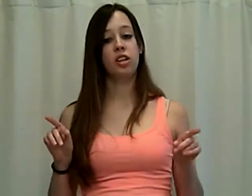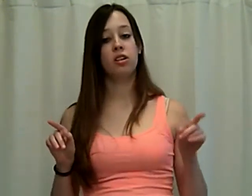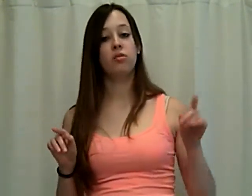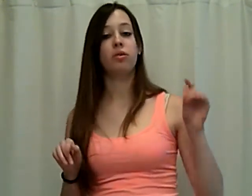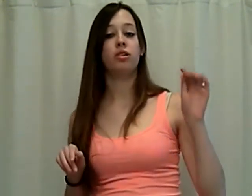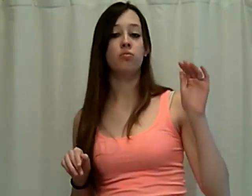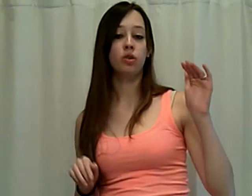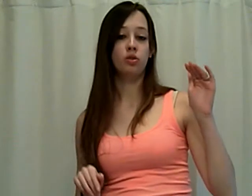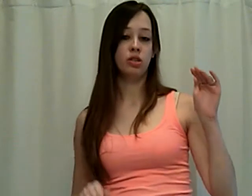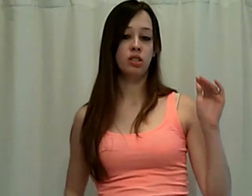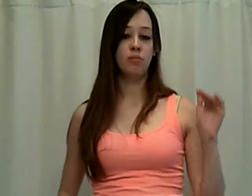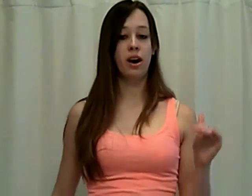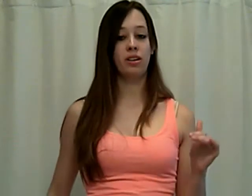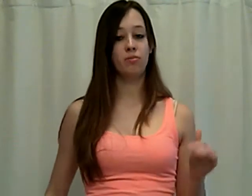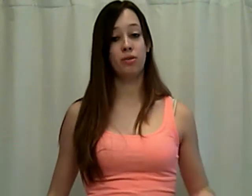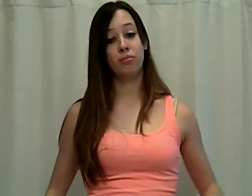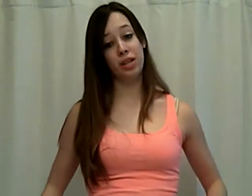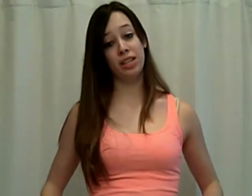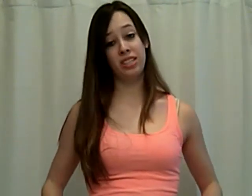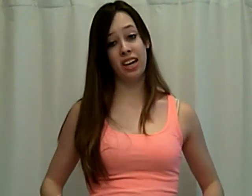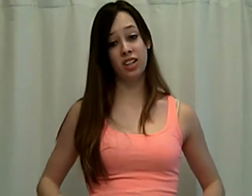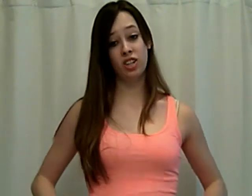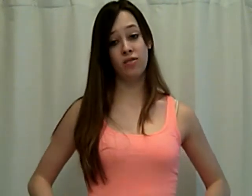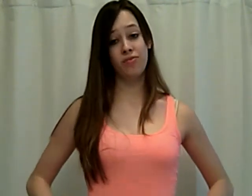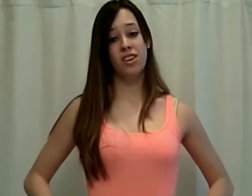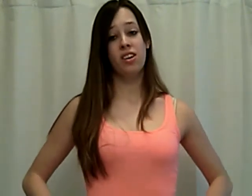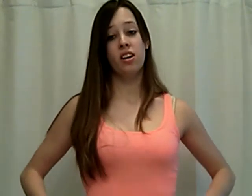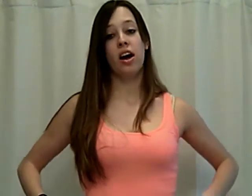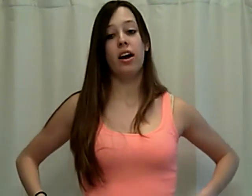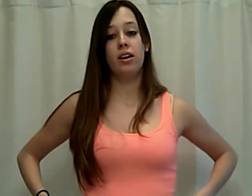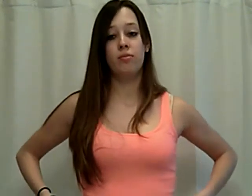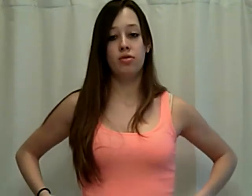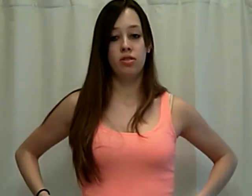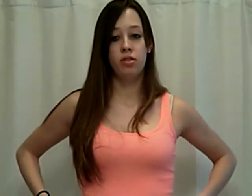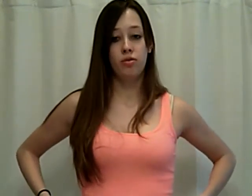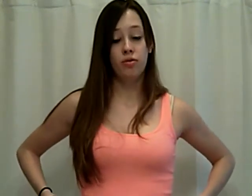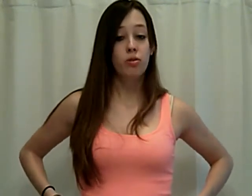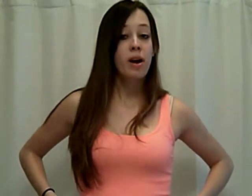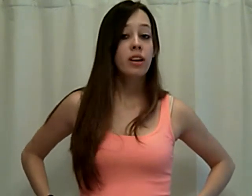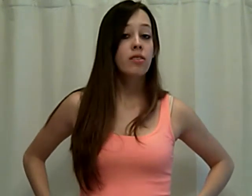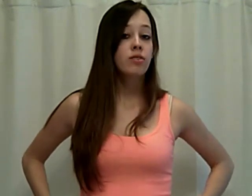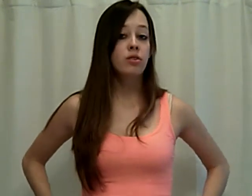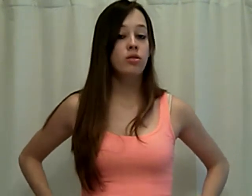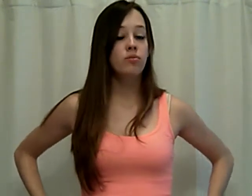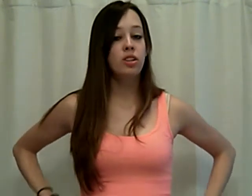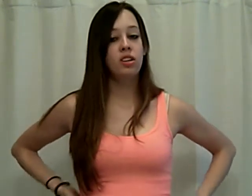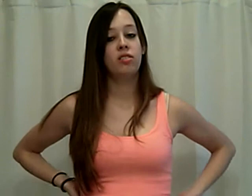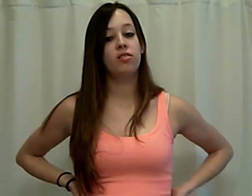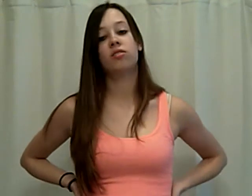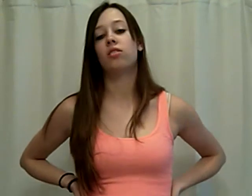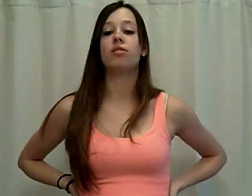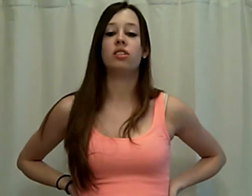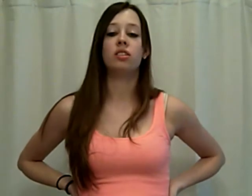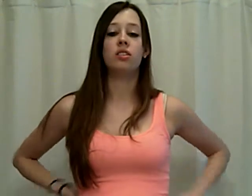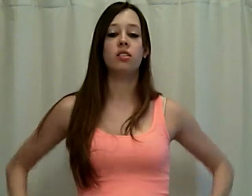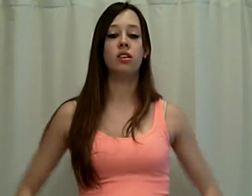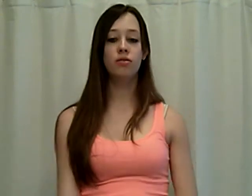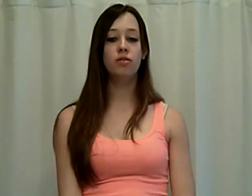channel, but more towards the bottom in the playlist section. I'm using the new format of the YouTube channel, so it's a little confusing